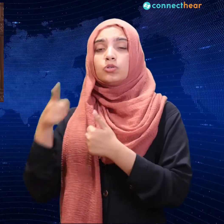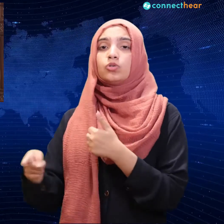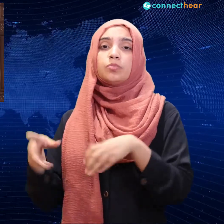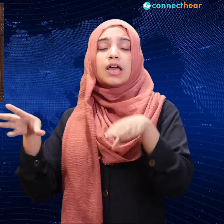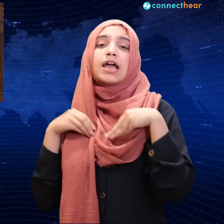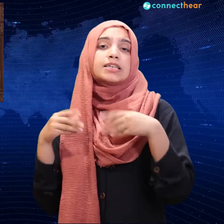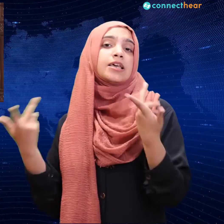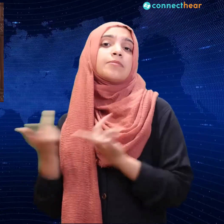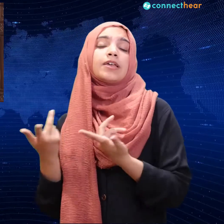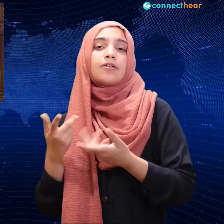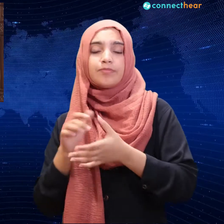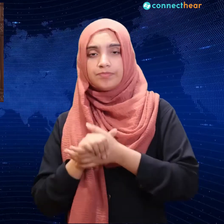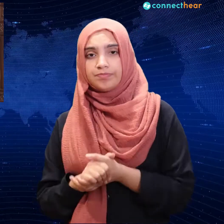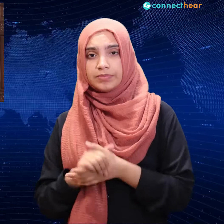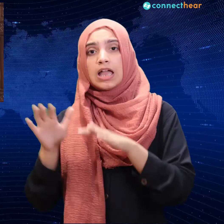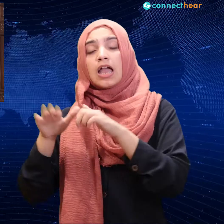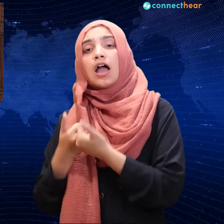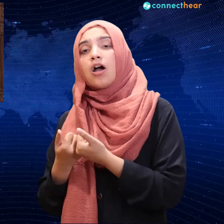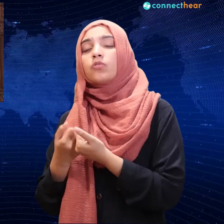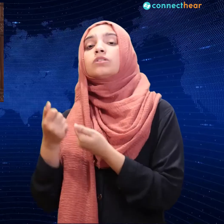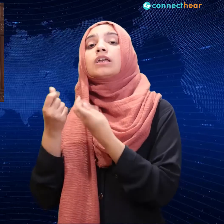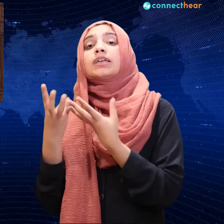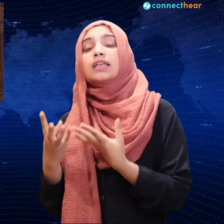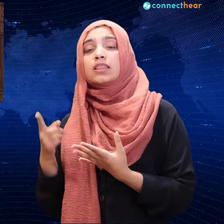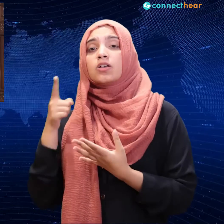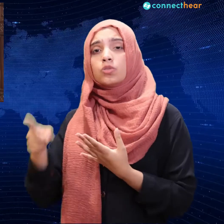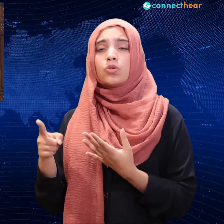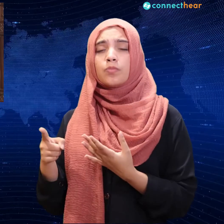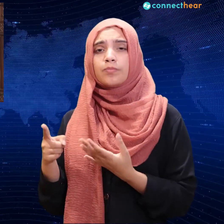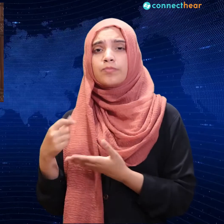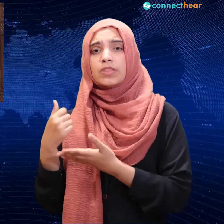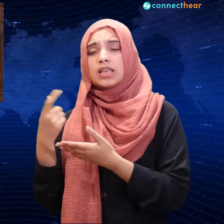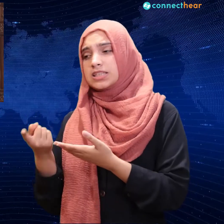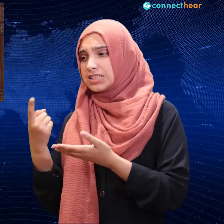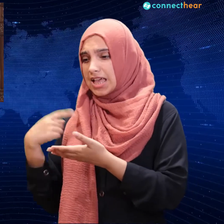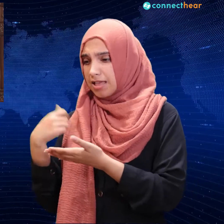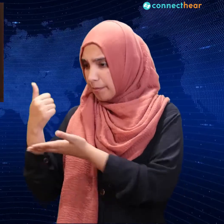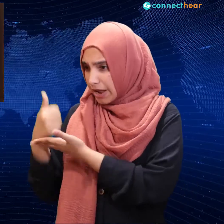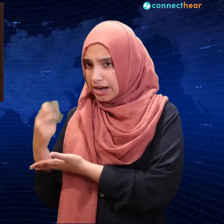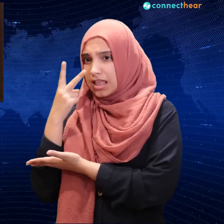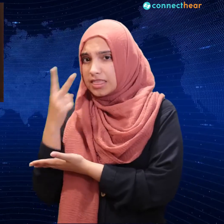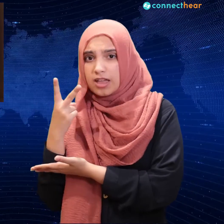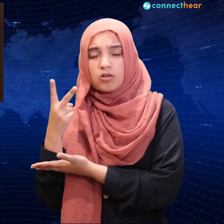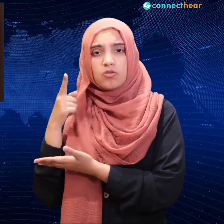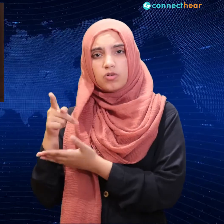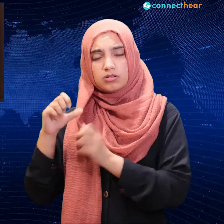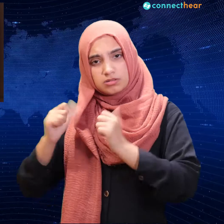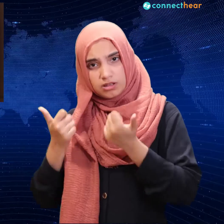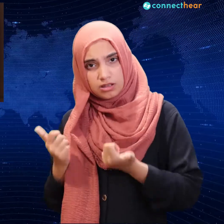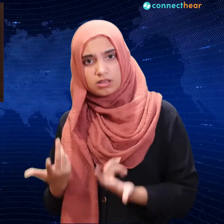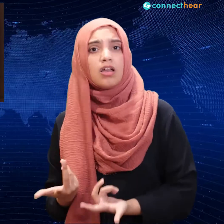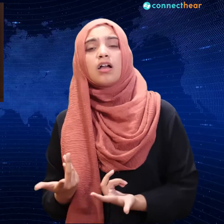women's rights? How much can you sit as a neighbour and accept that?